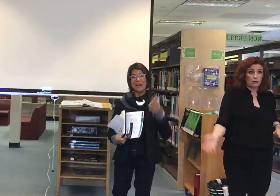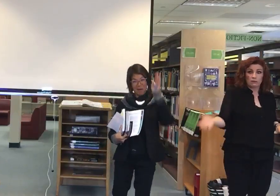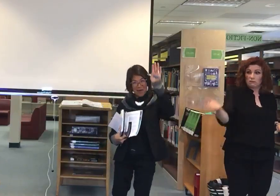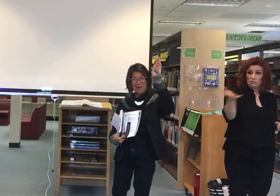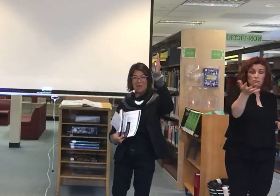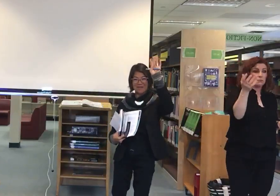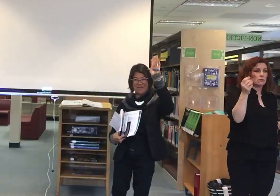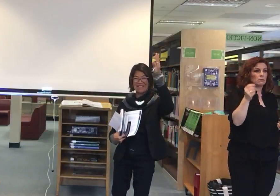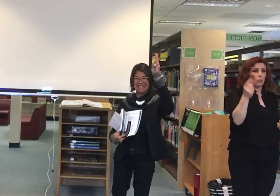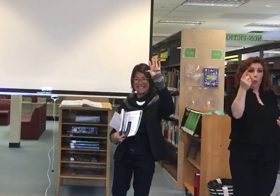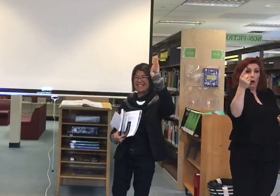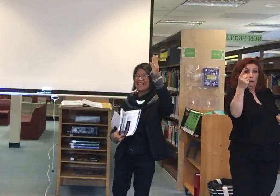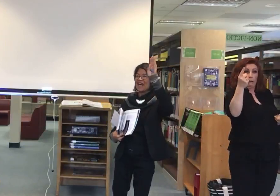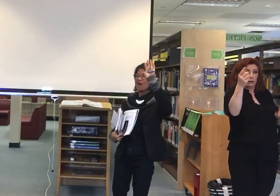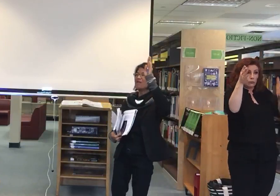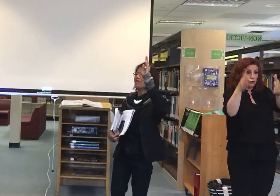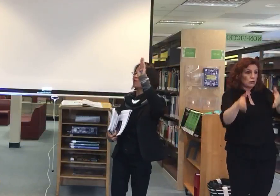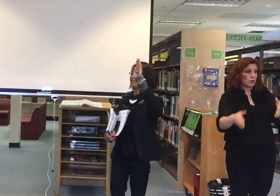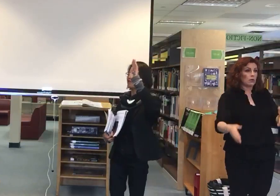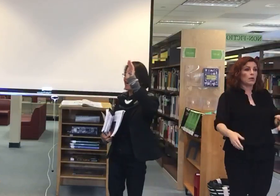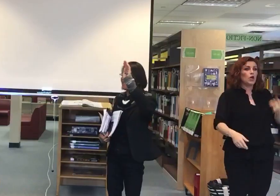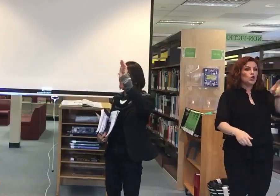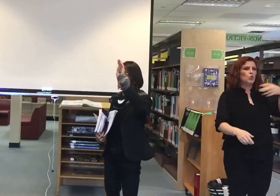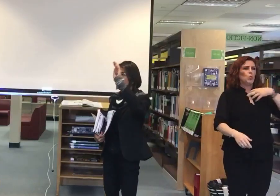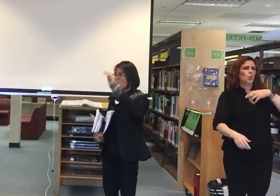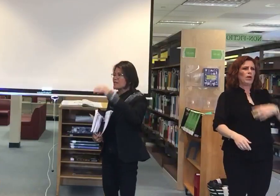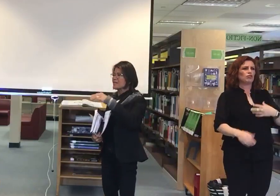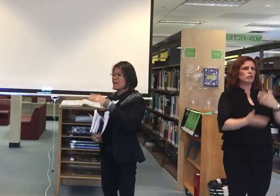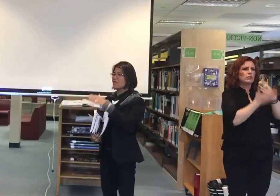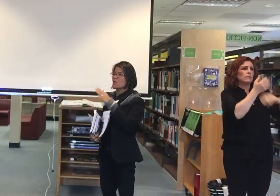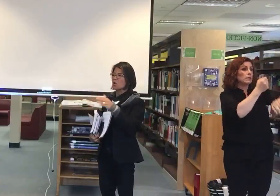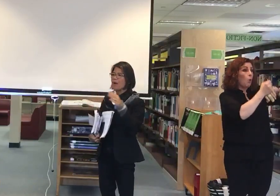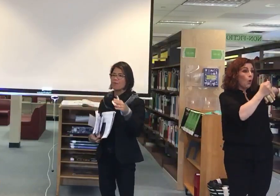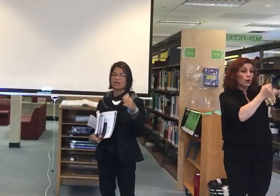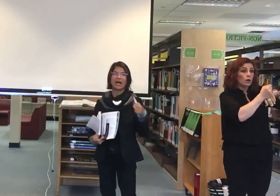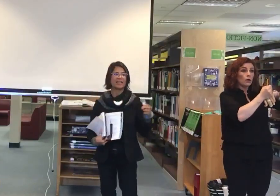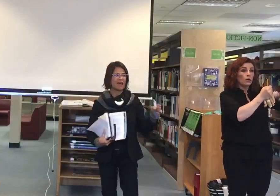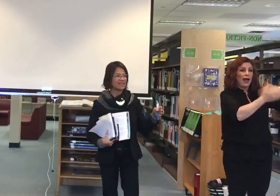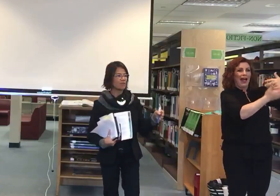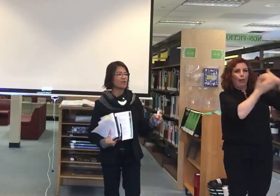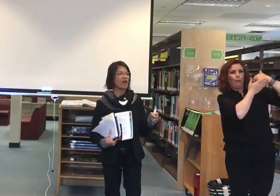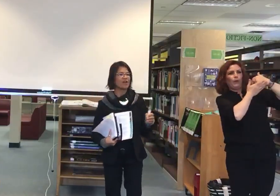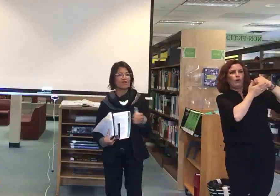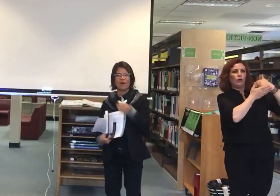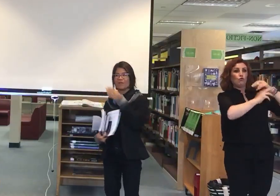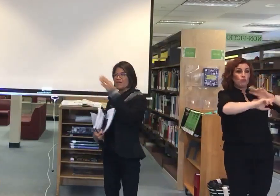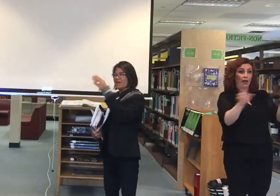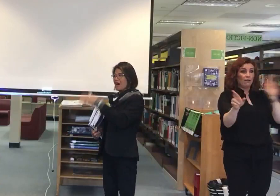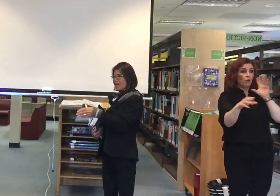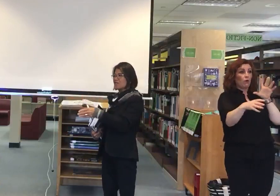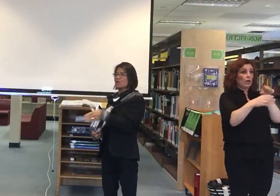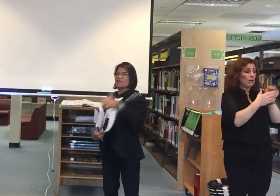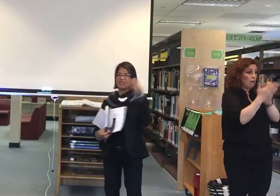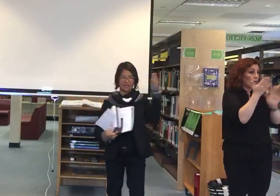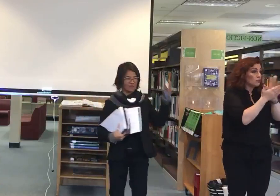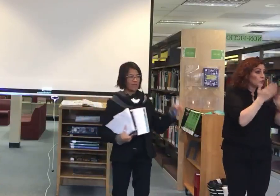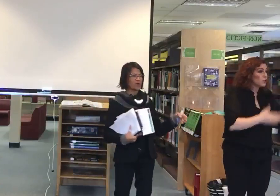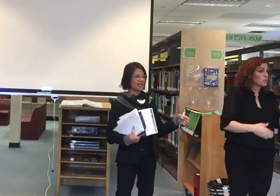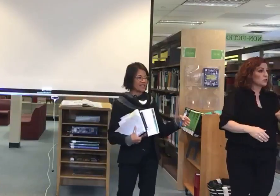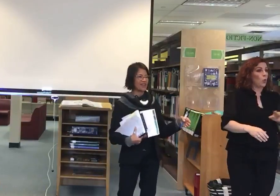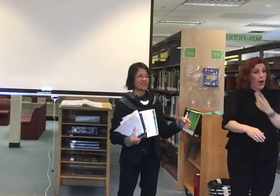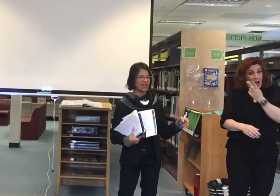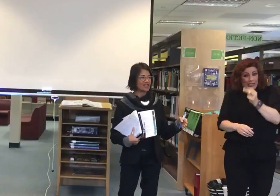Nobody. Yeah, okay, one person. How many of you wish you'd had some support and some kind of roadmap or guidelines to prepare you from high school